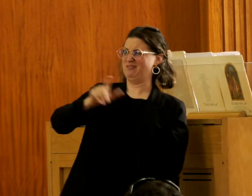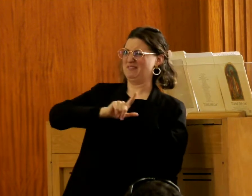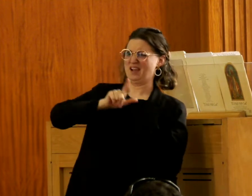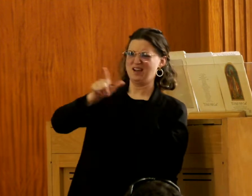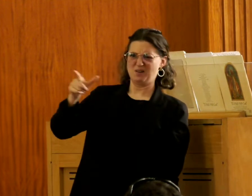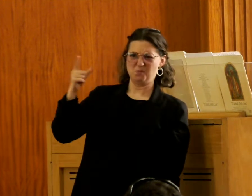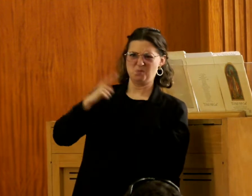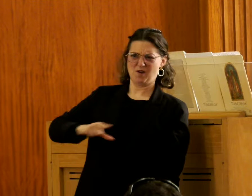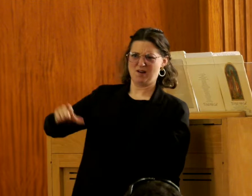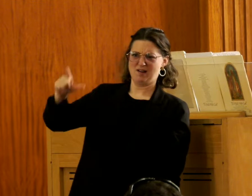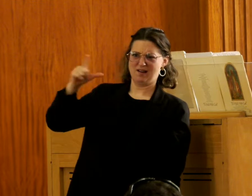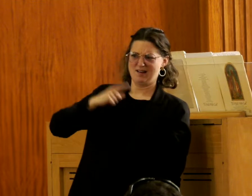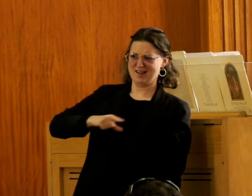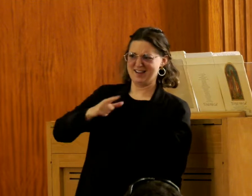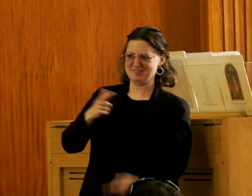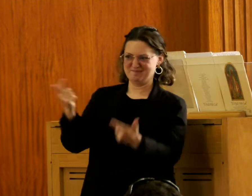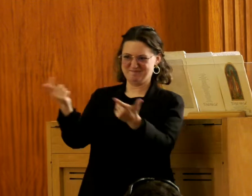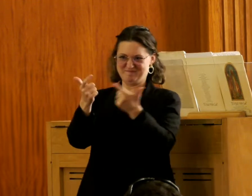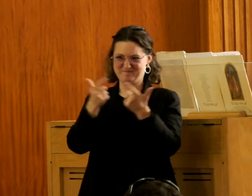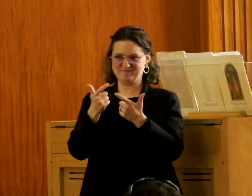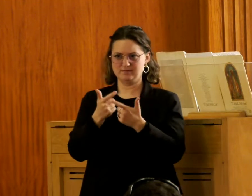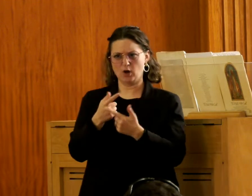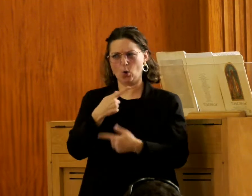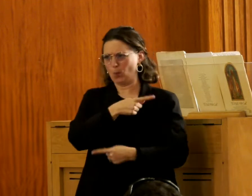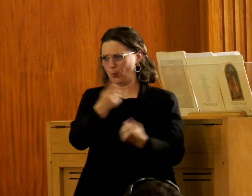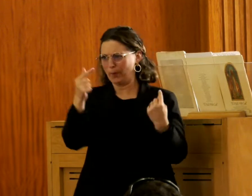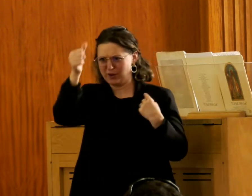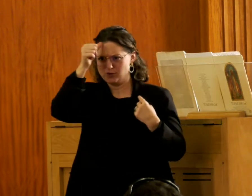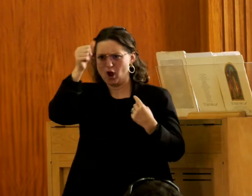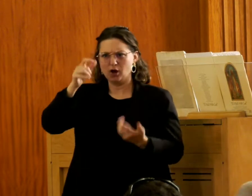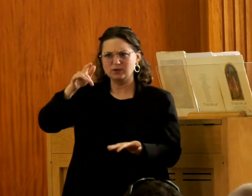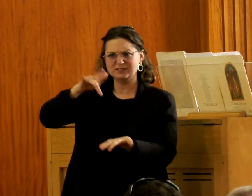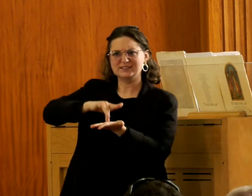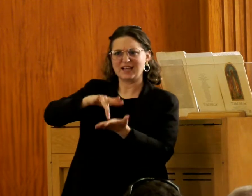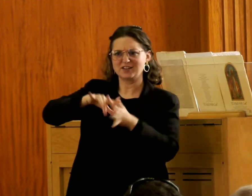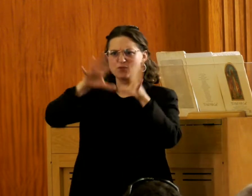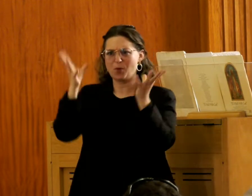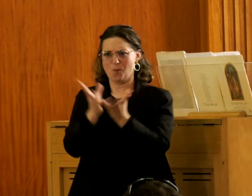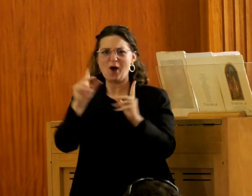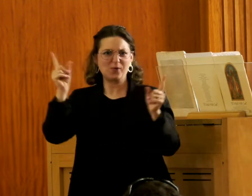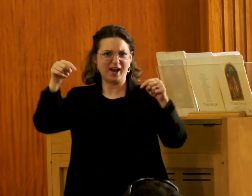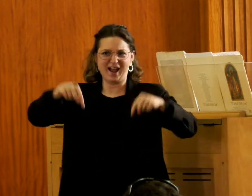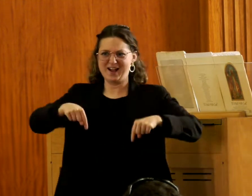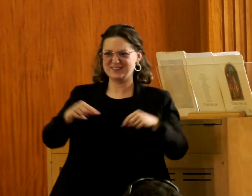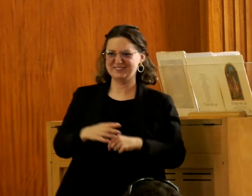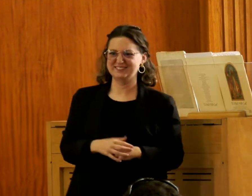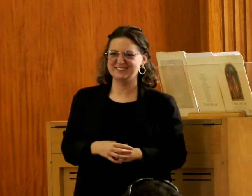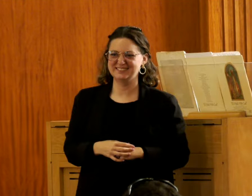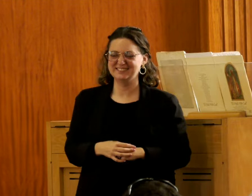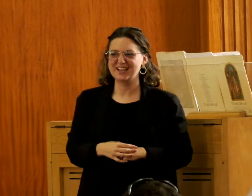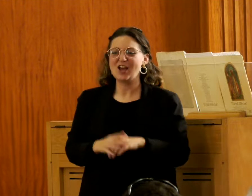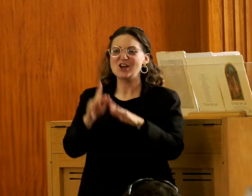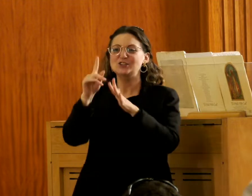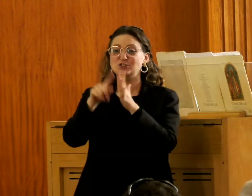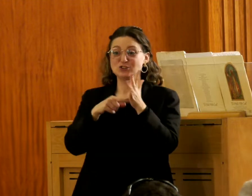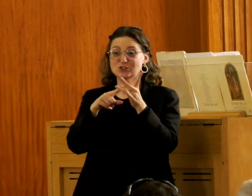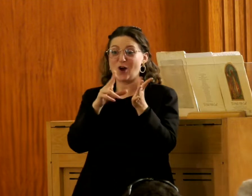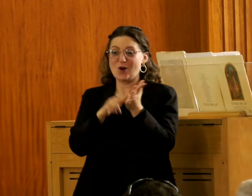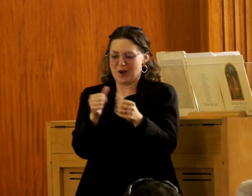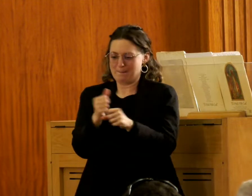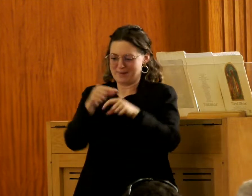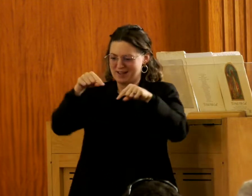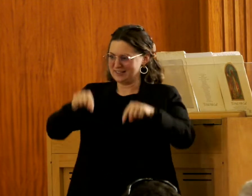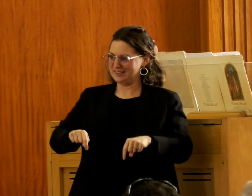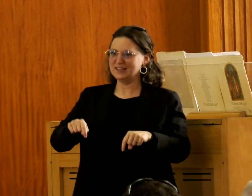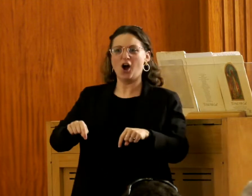But no, now we know it's the centre of the universe. But it was in Orbost that Joan made her home, from which she was reluctant